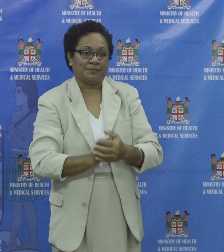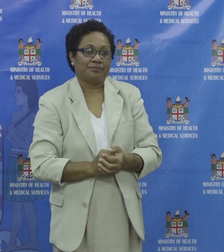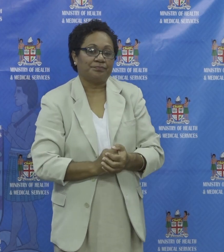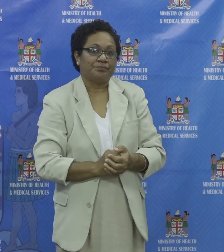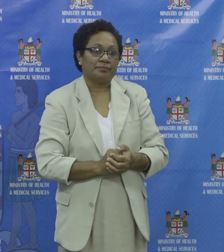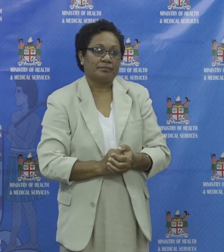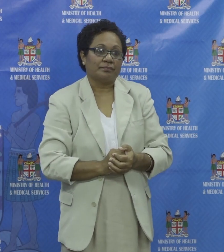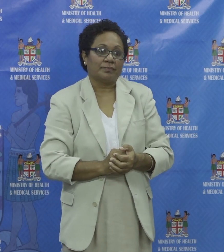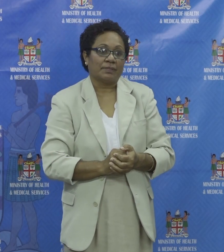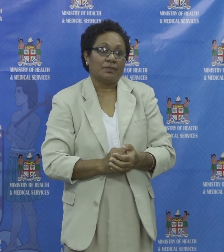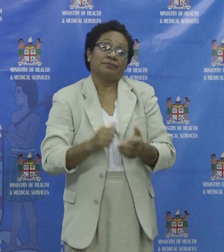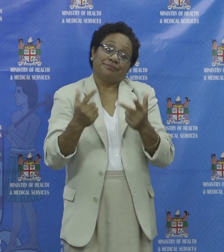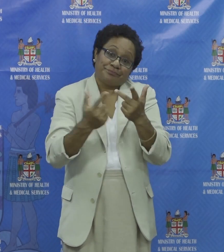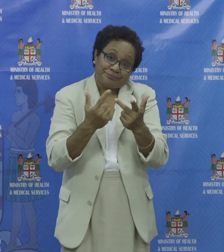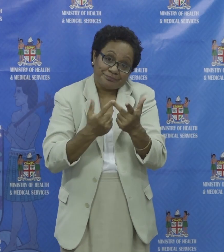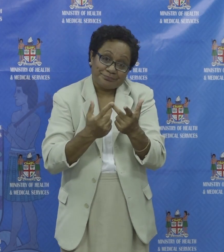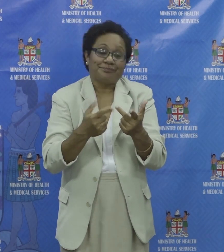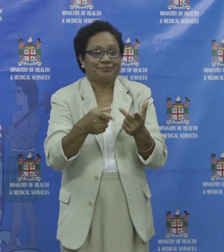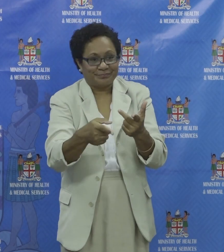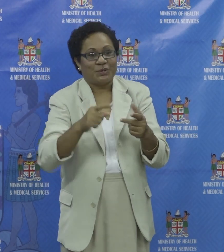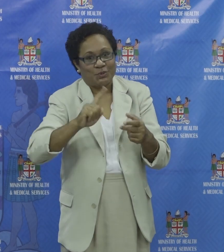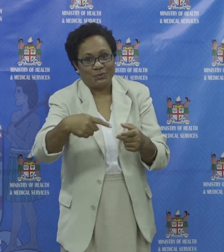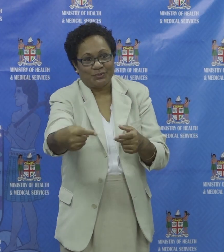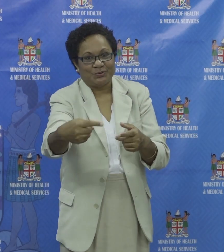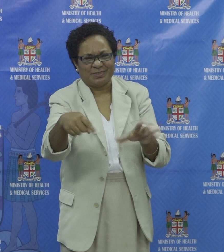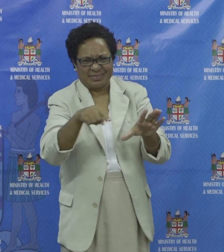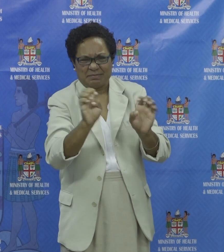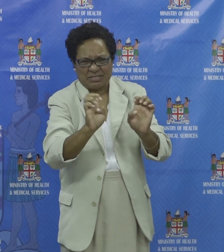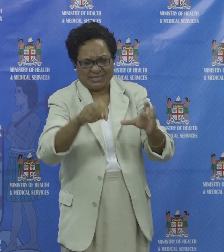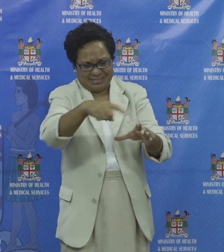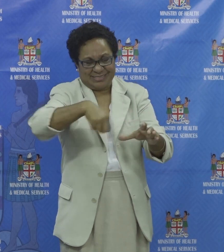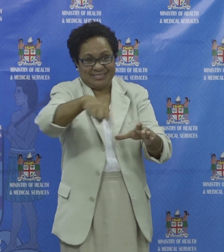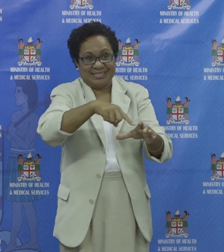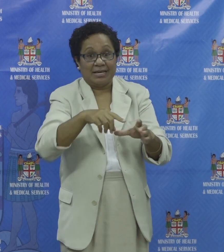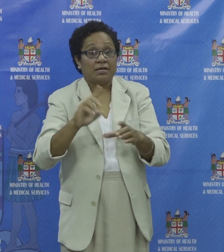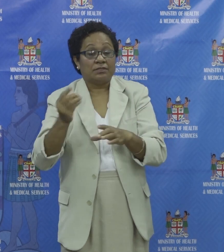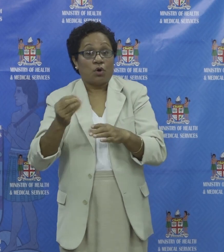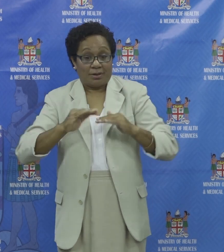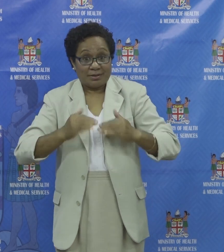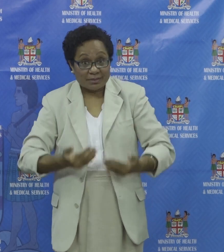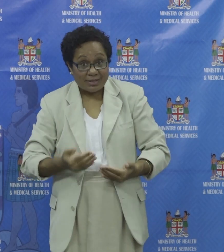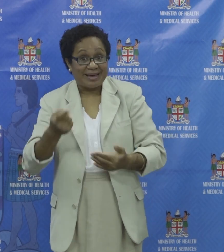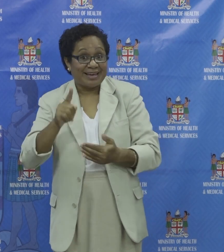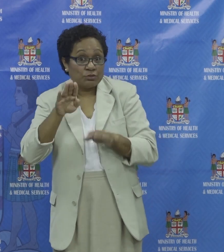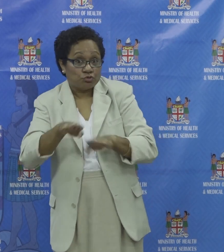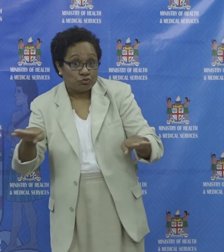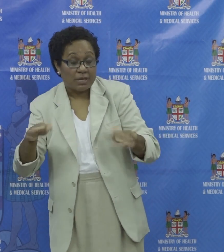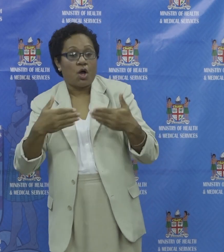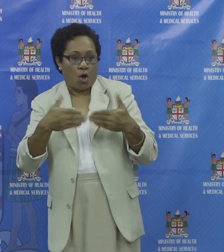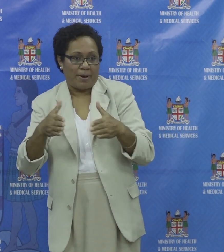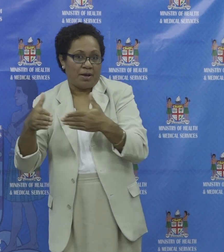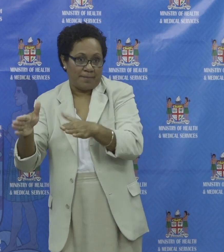obstetric services will continue. The maternity ward and the children's wing are still in operation, but all access to